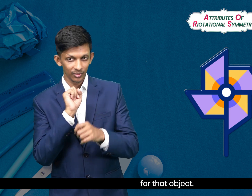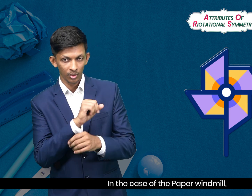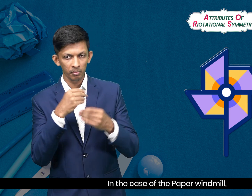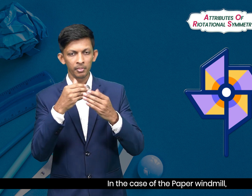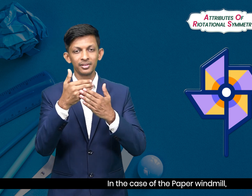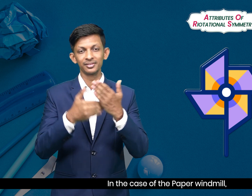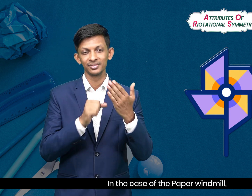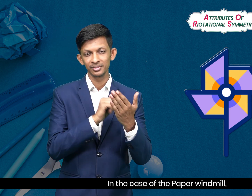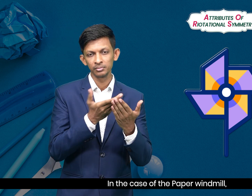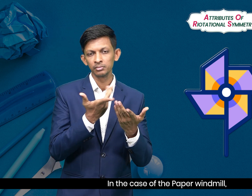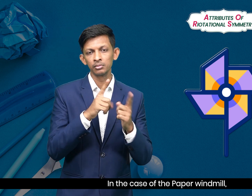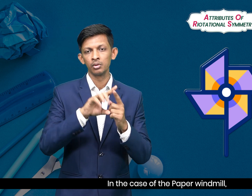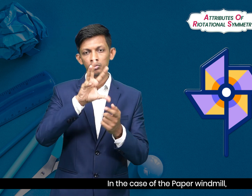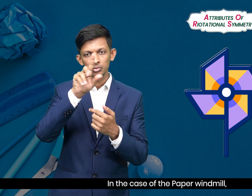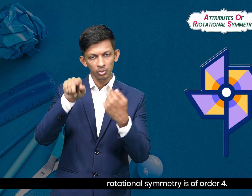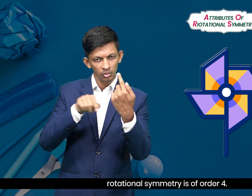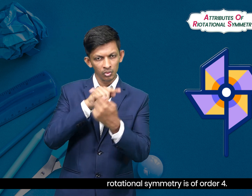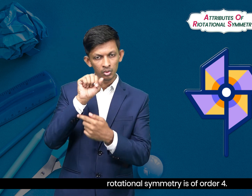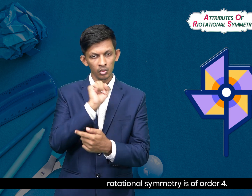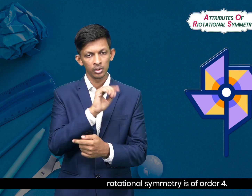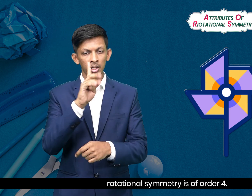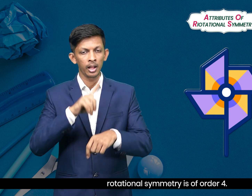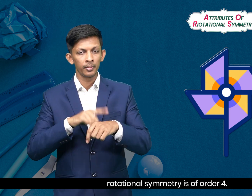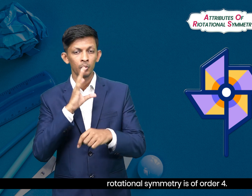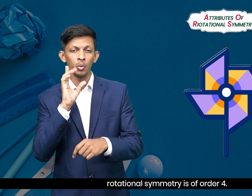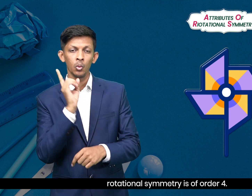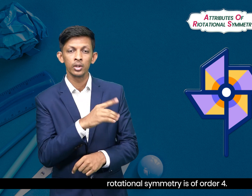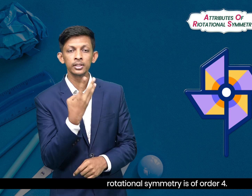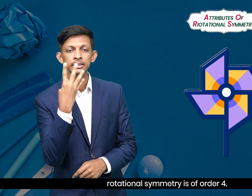In the case of the paper windmill, the rotational symmetry is of order 4.